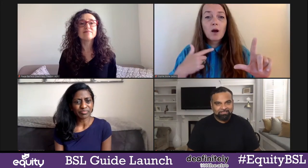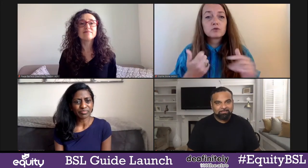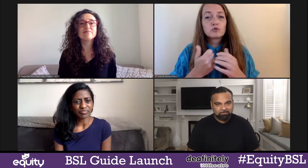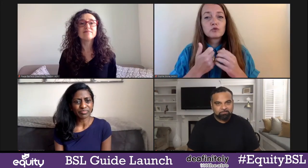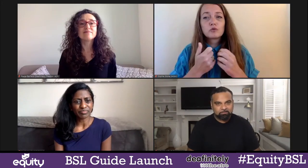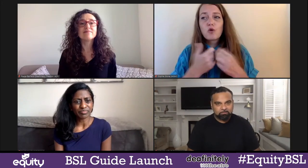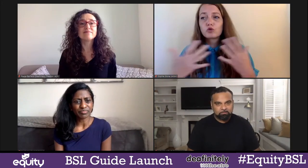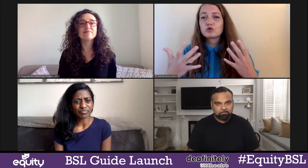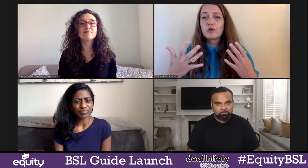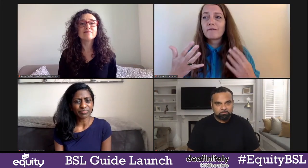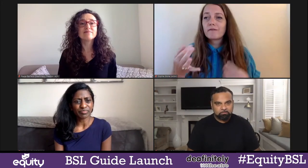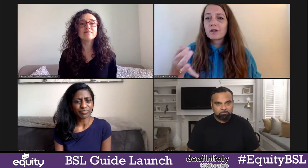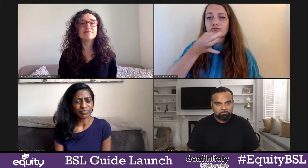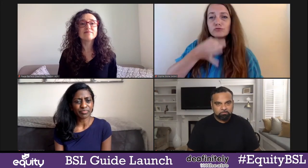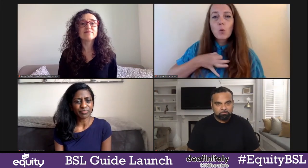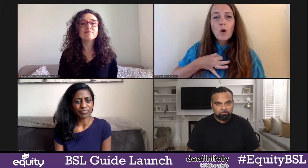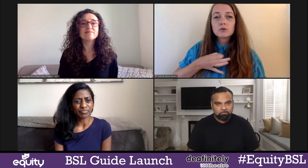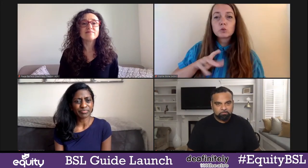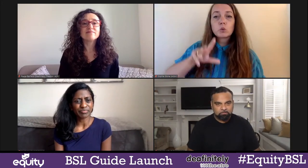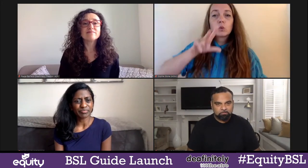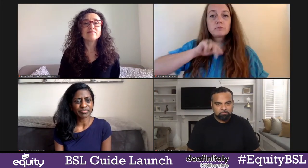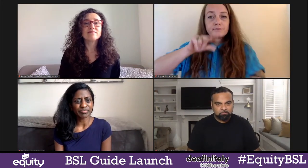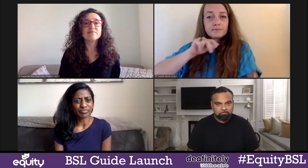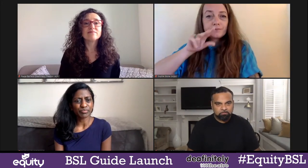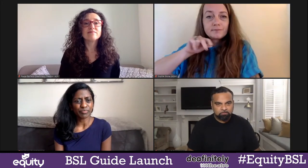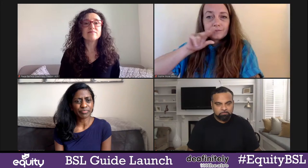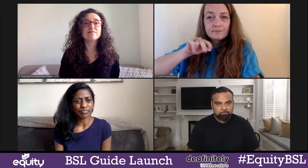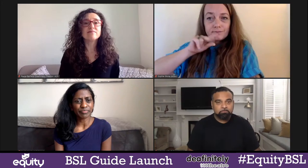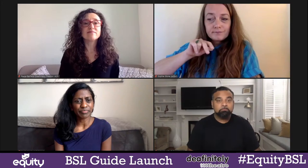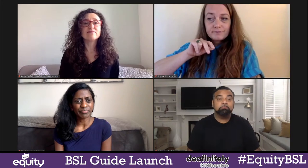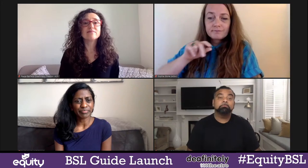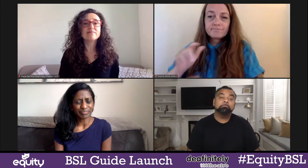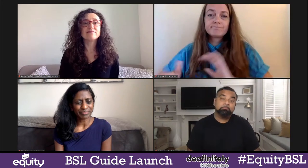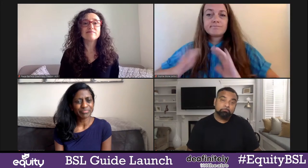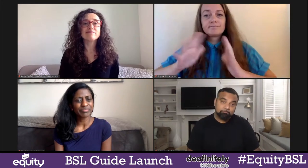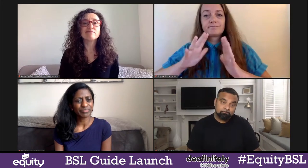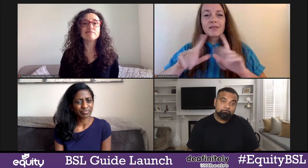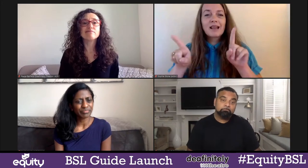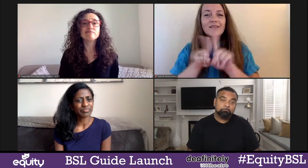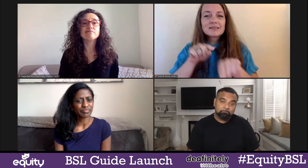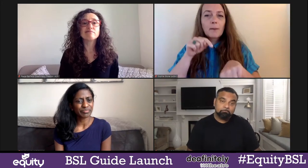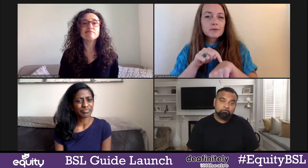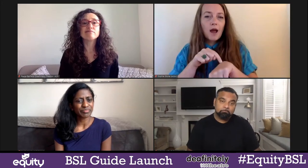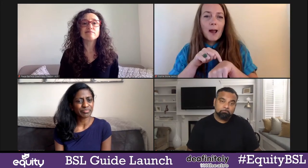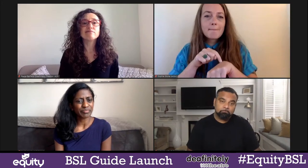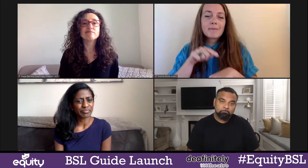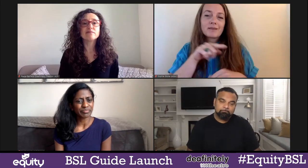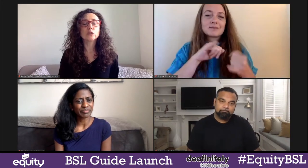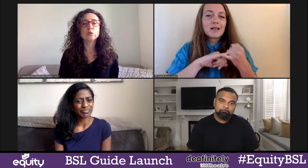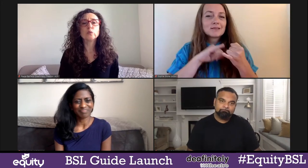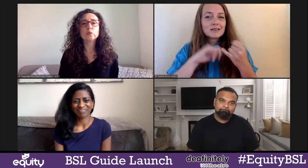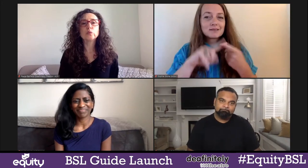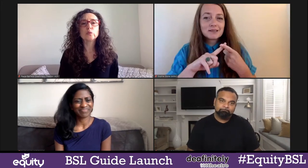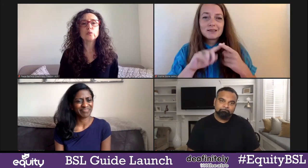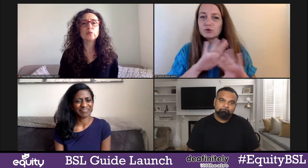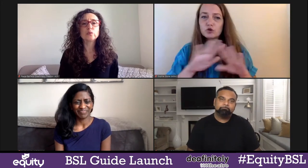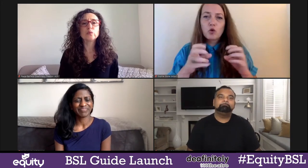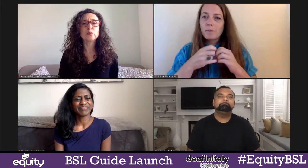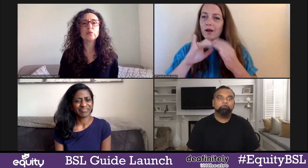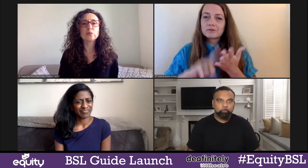language, and I've done that on screen. But many of the requests that I have in my acting profession ask me to speak and